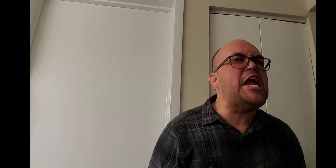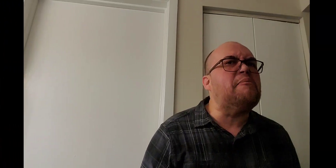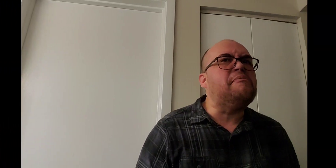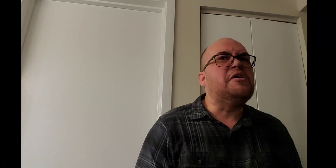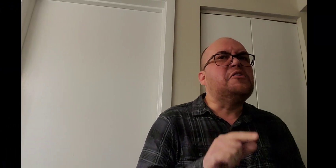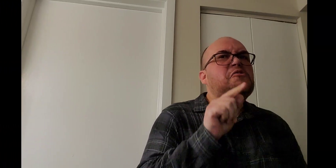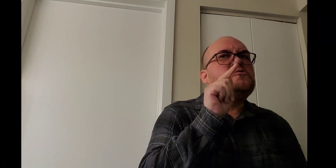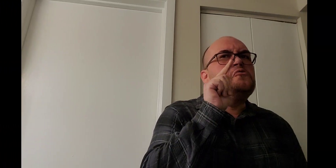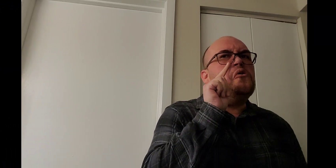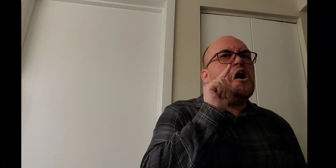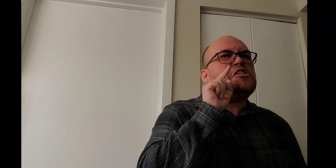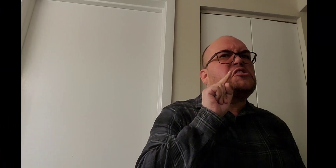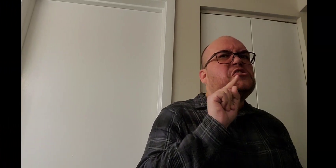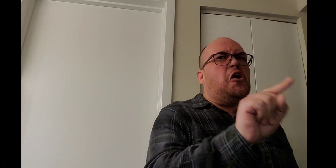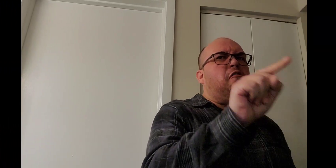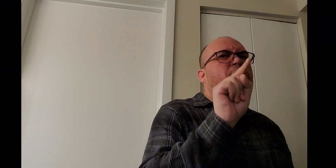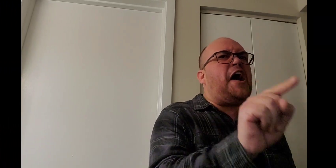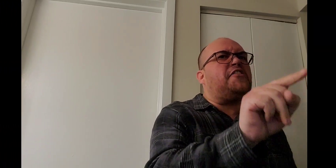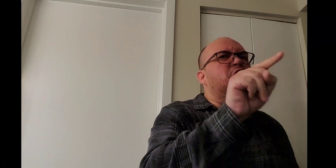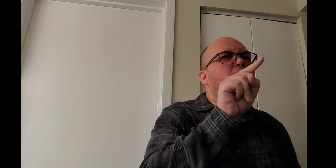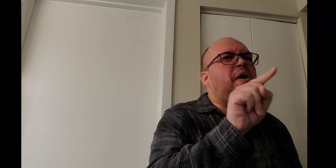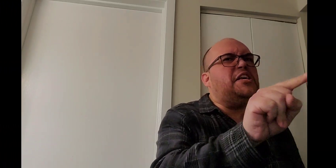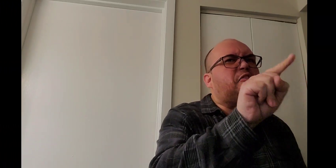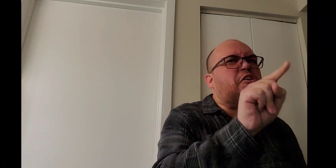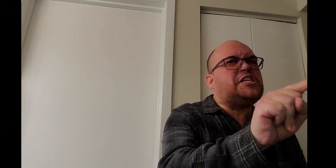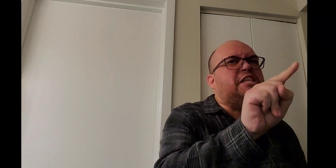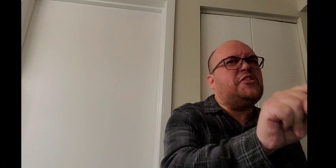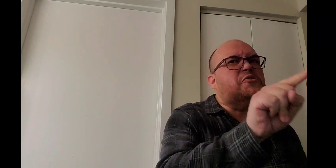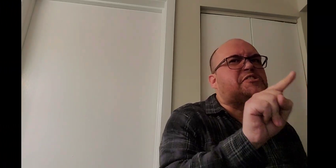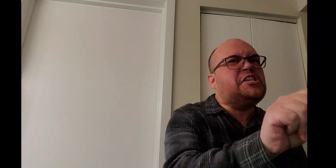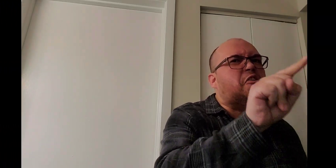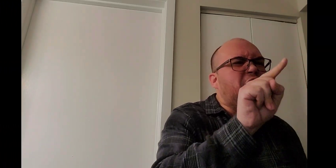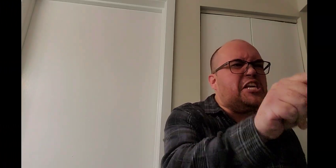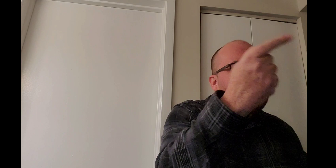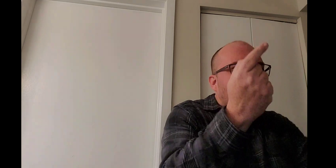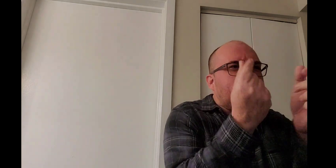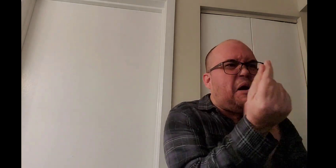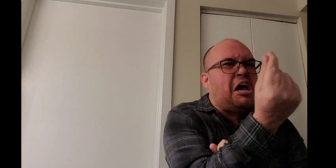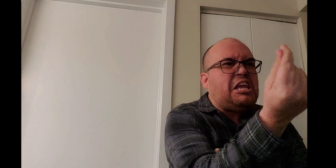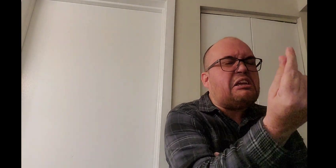you are so fat your belly doesn't let you see your little body